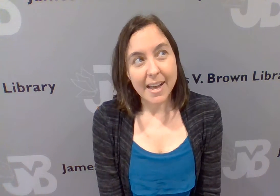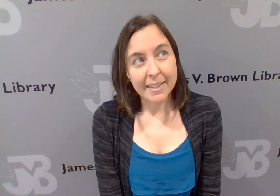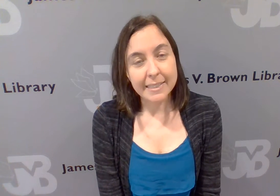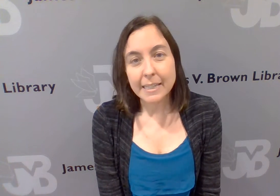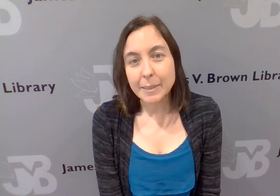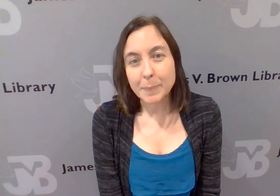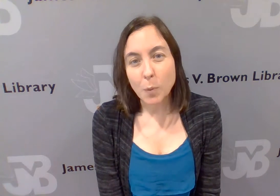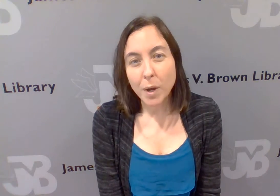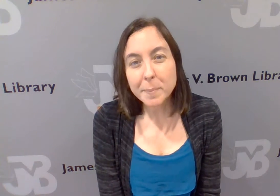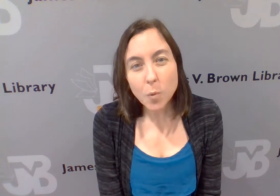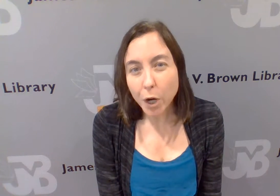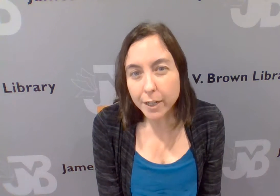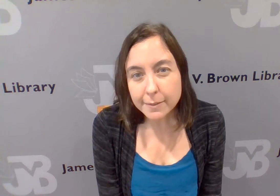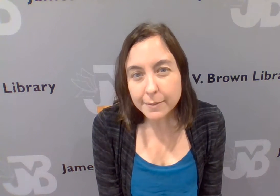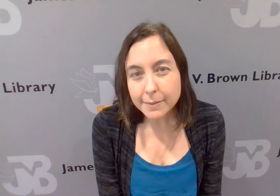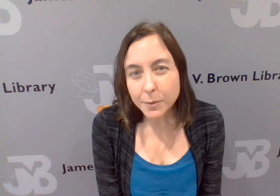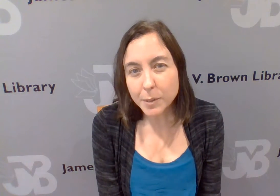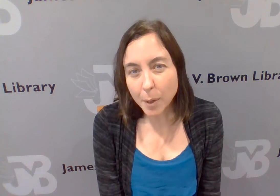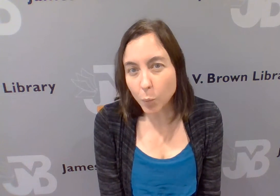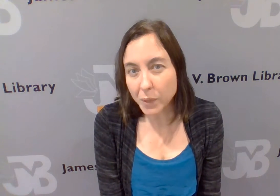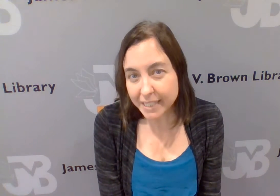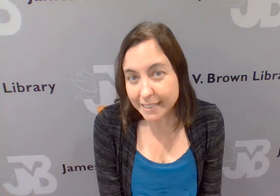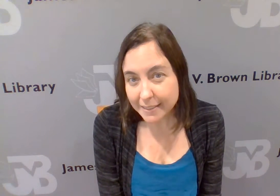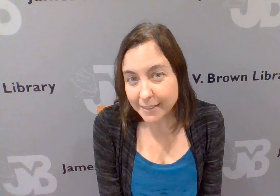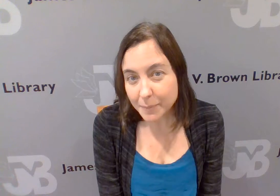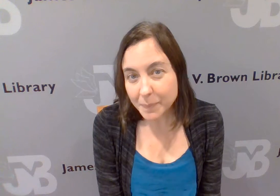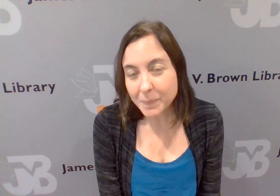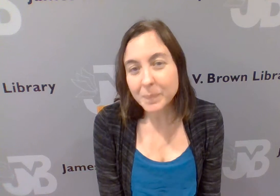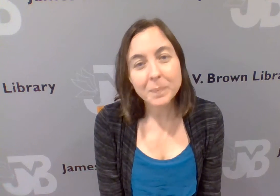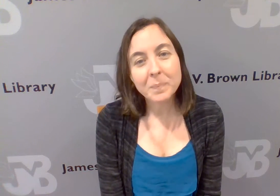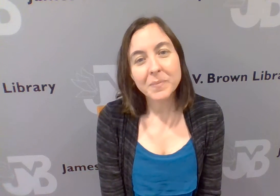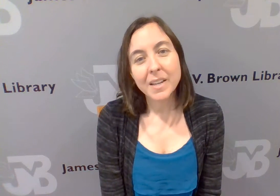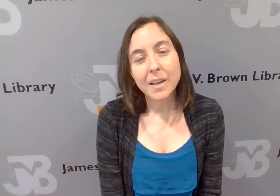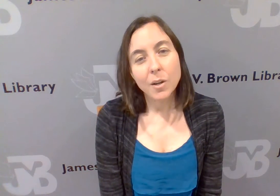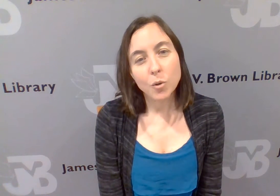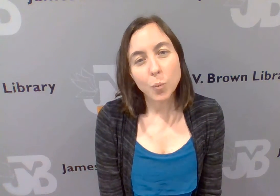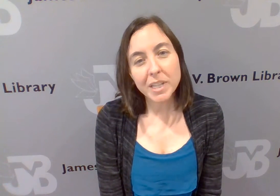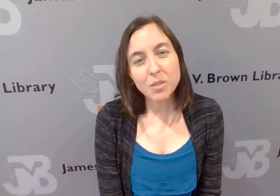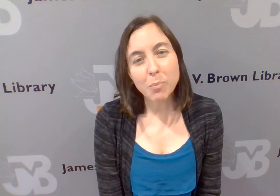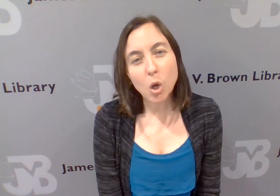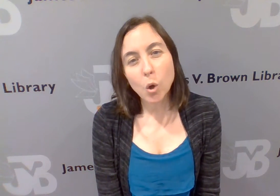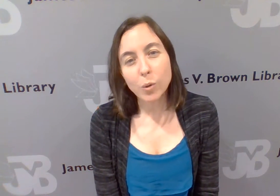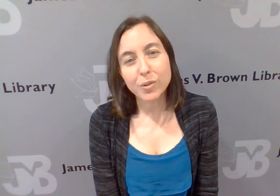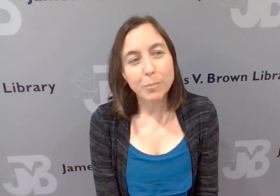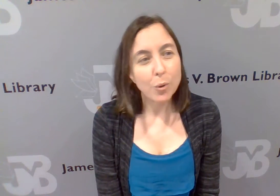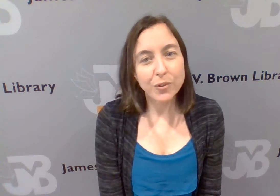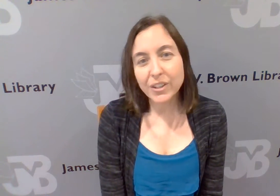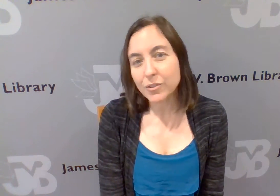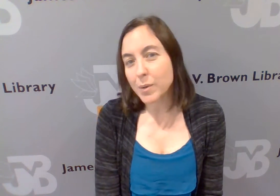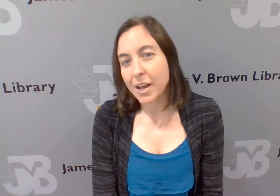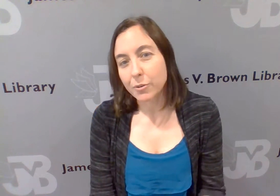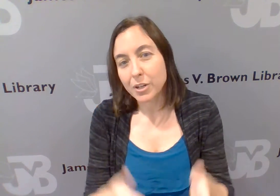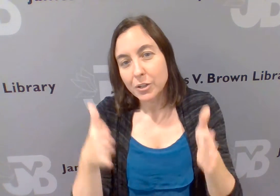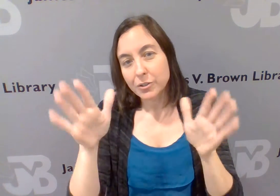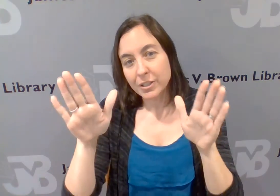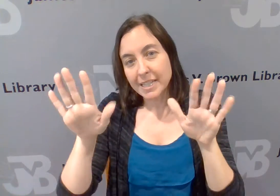And one more. What about wind? The wind blows. It blows things around. You're going to